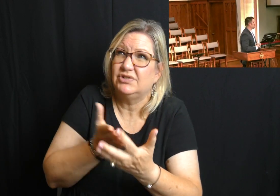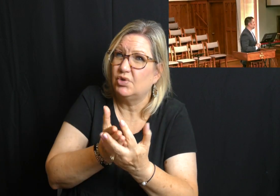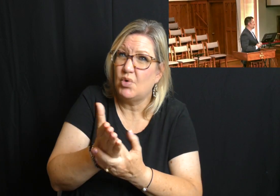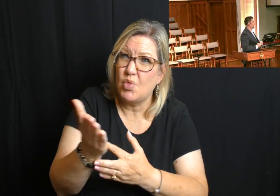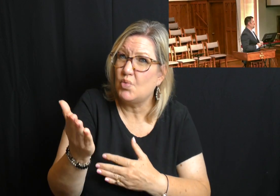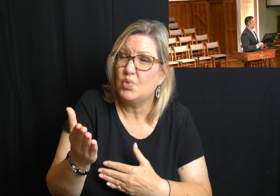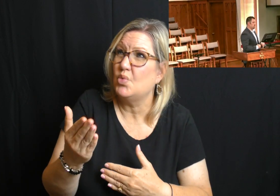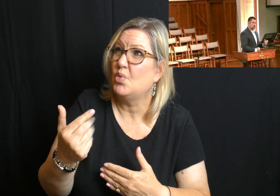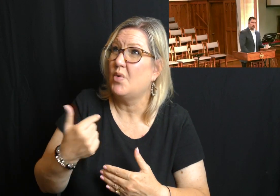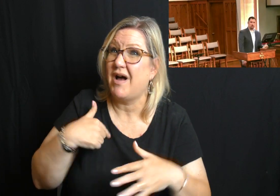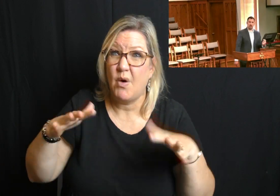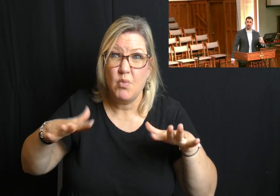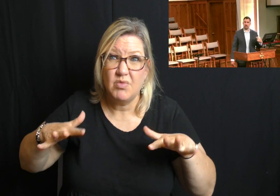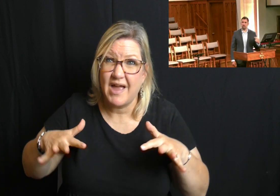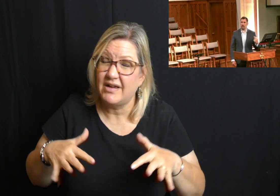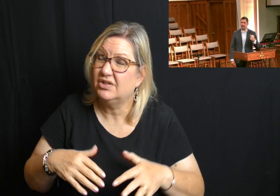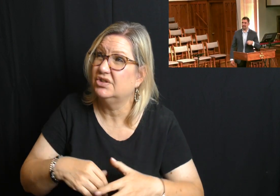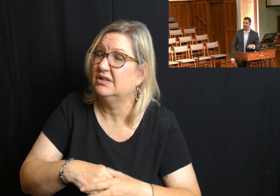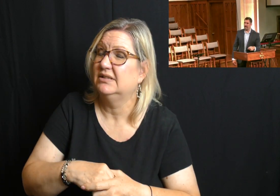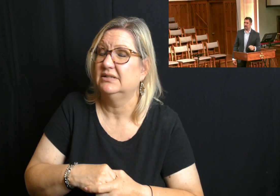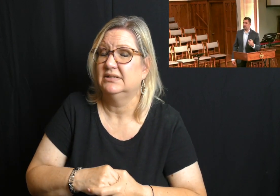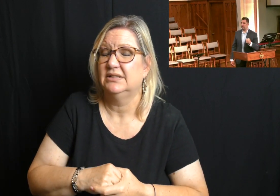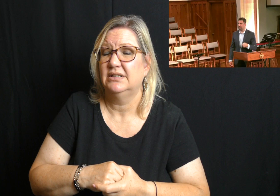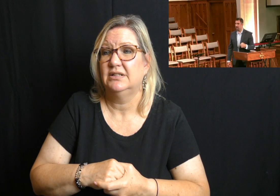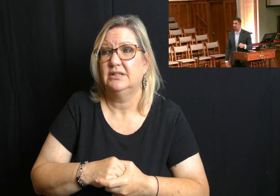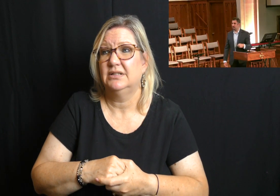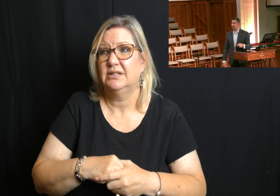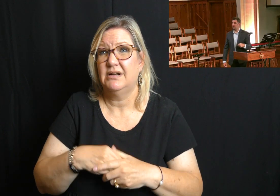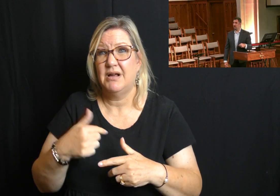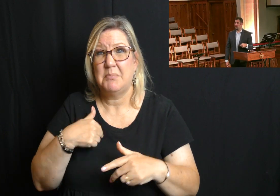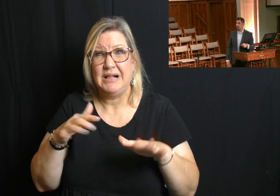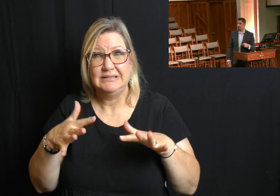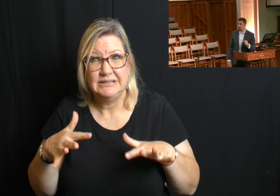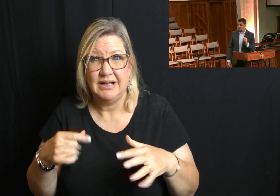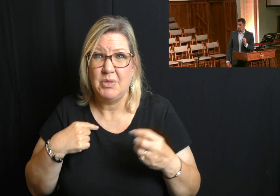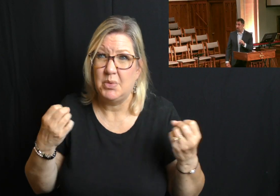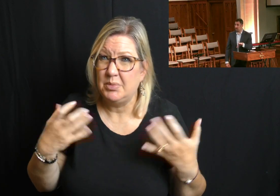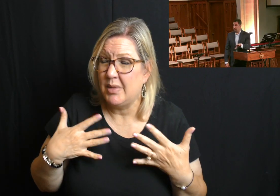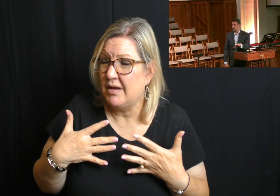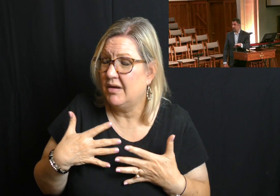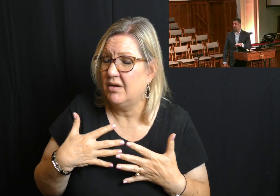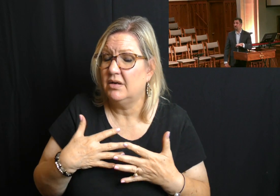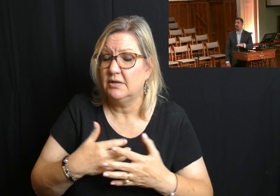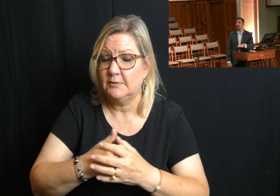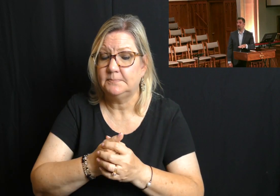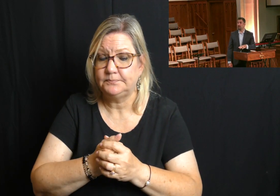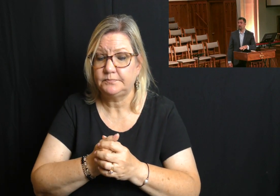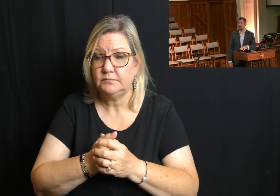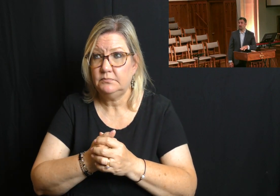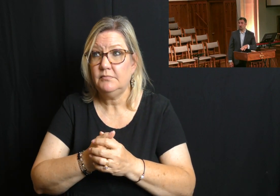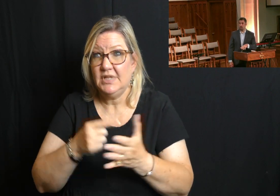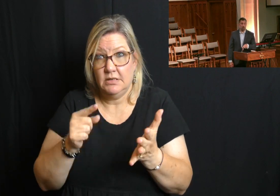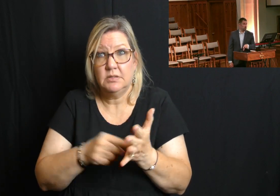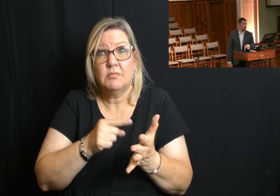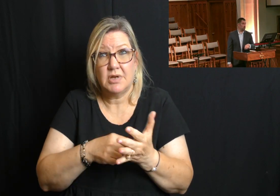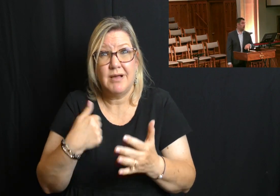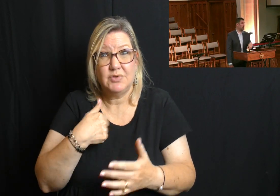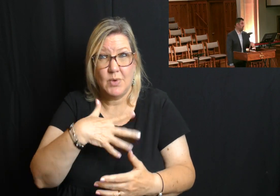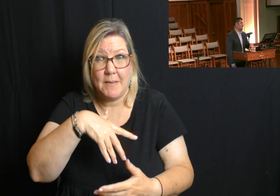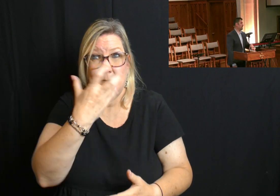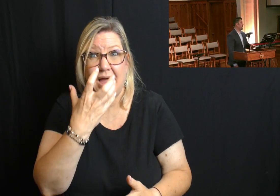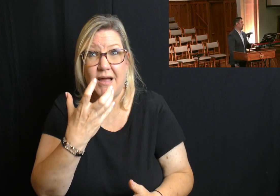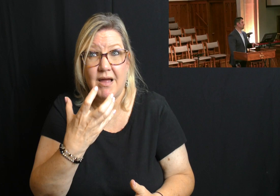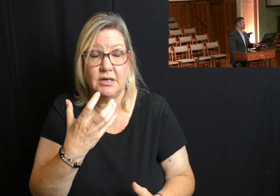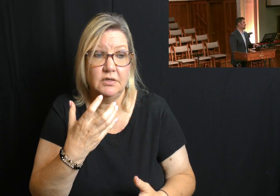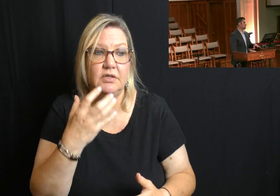anxious. And let me tell you, in my anxiety, in my fears, you know, a lot of times we lash out. When you're afraid,